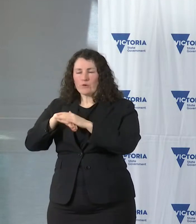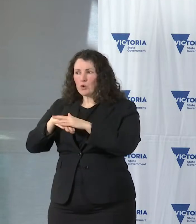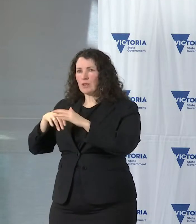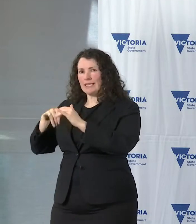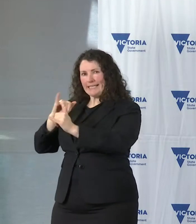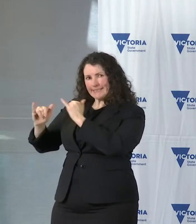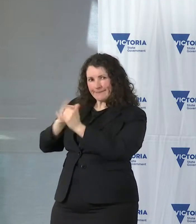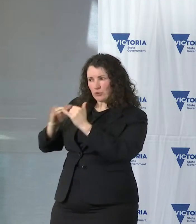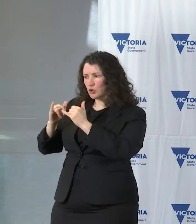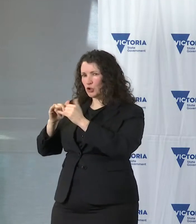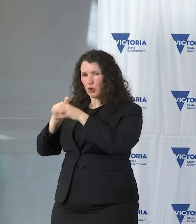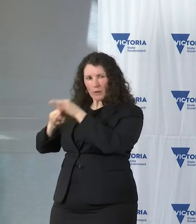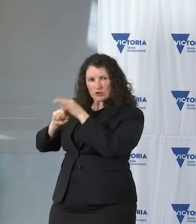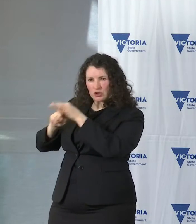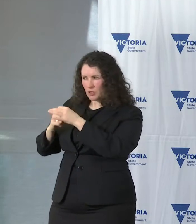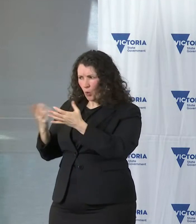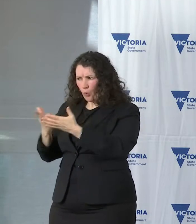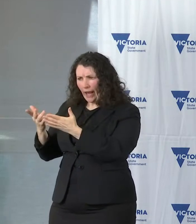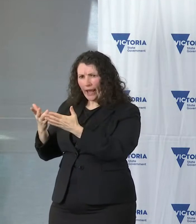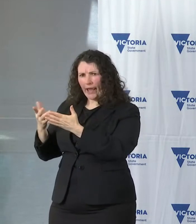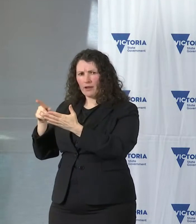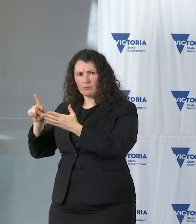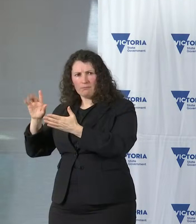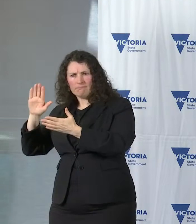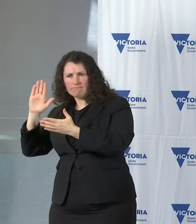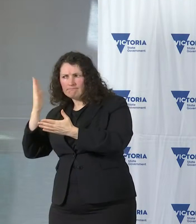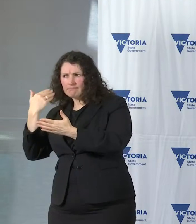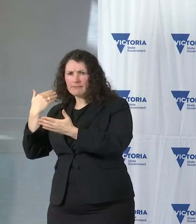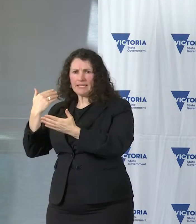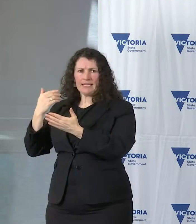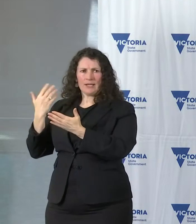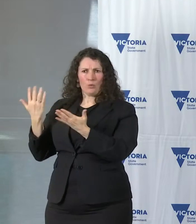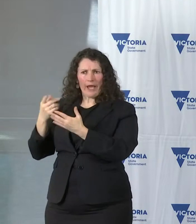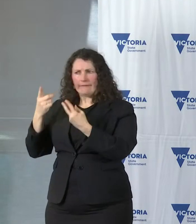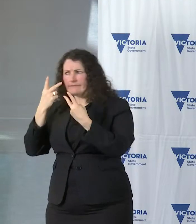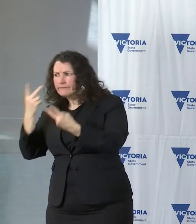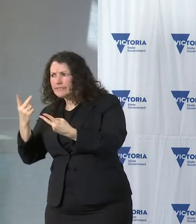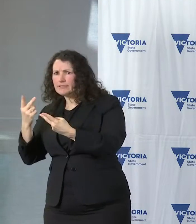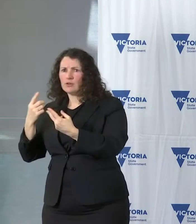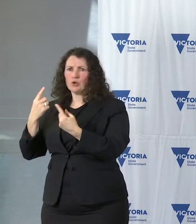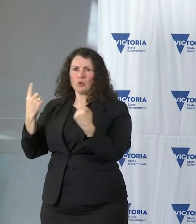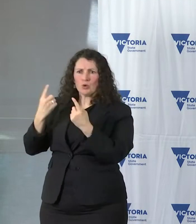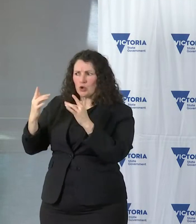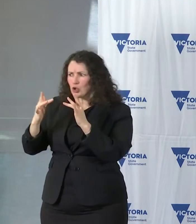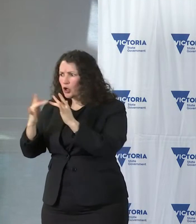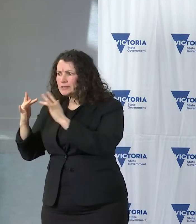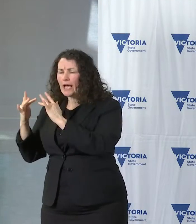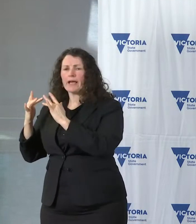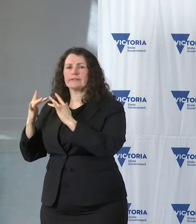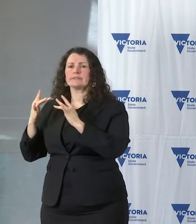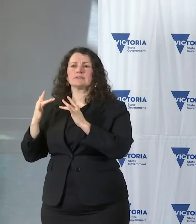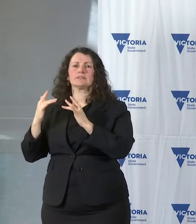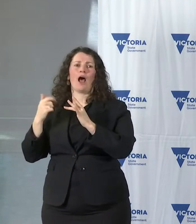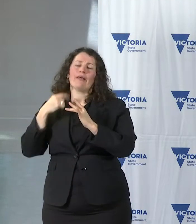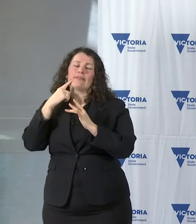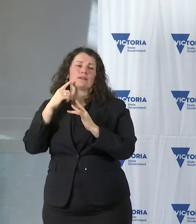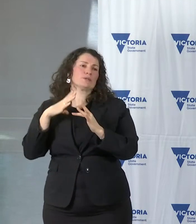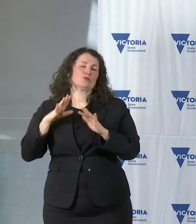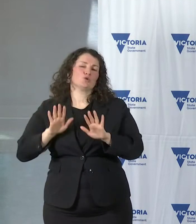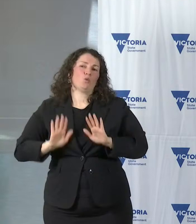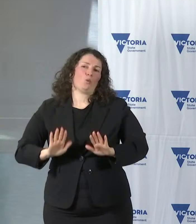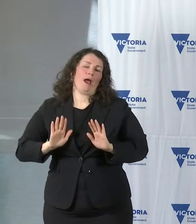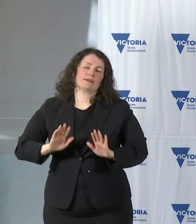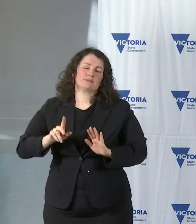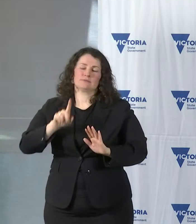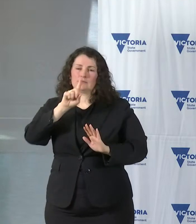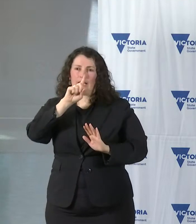as to what this particular person's circumstances are and likely sources of acquisition, we'll have more to say. I think it's a bit early to be